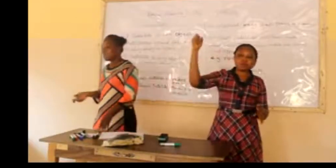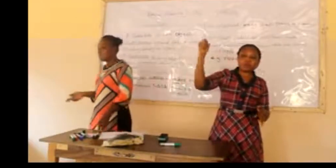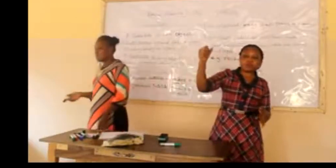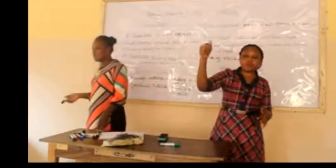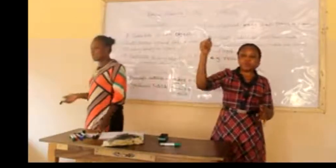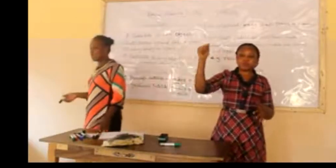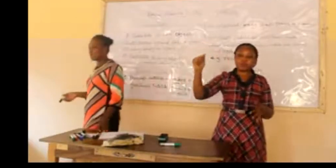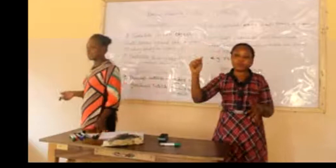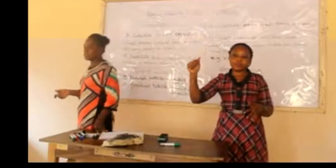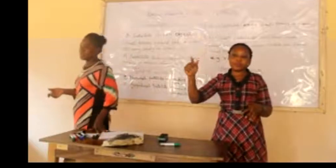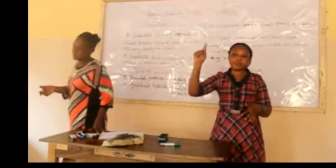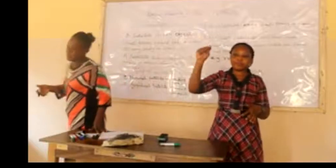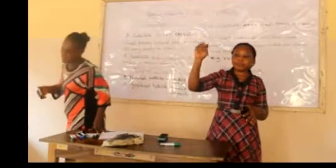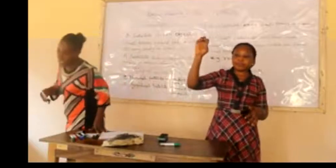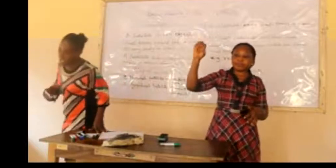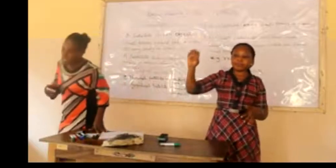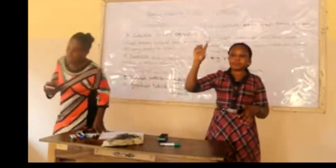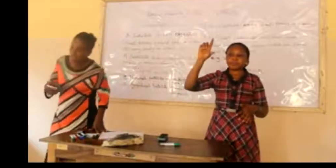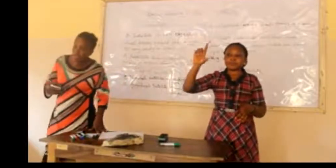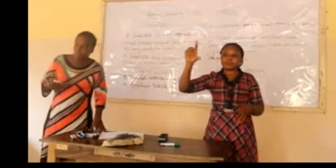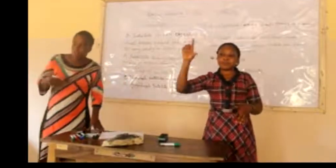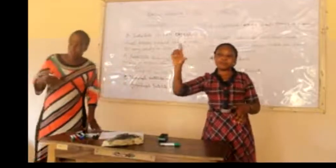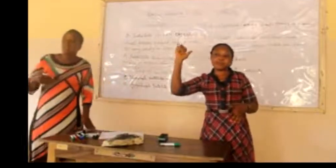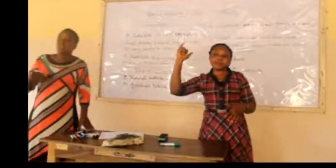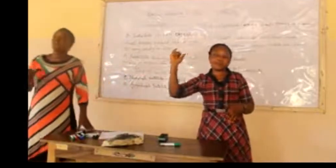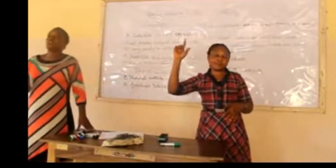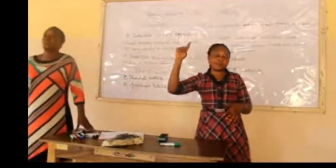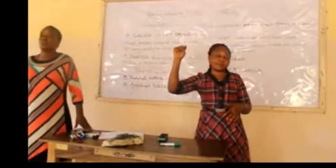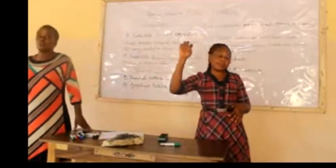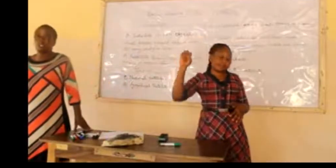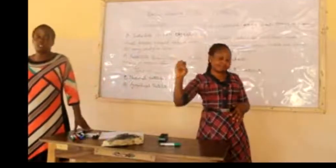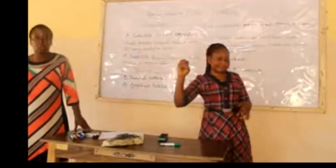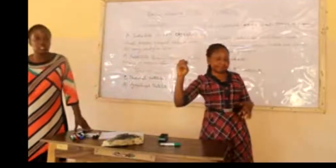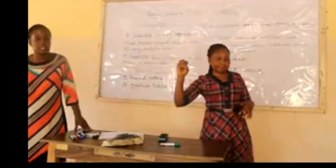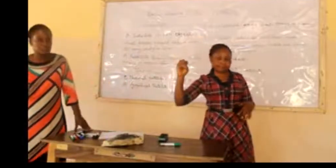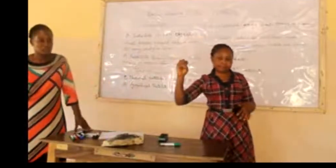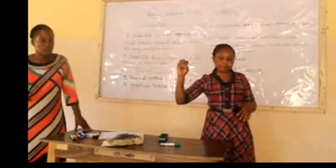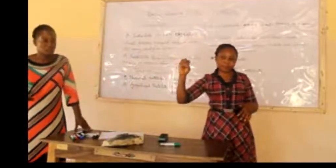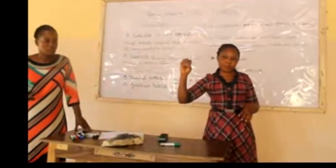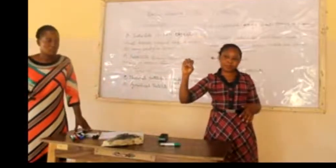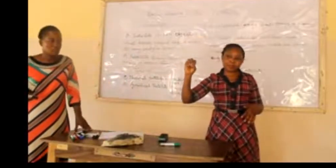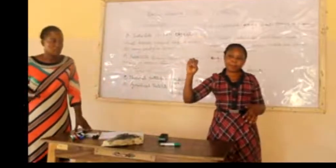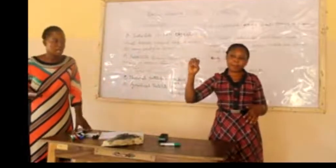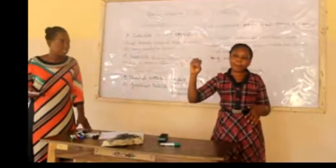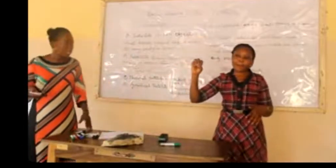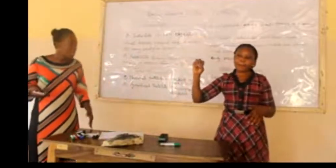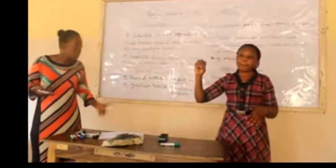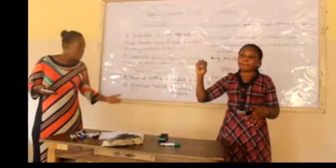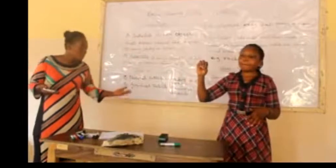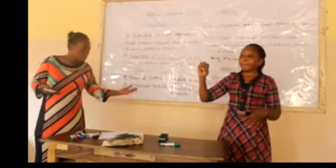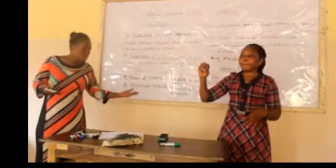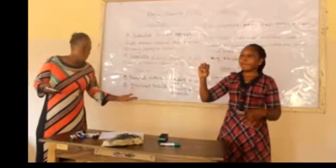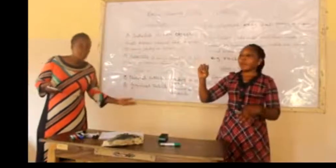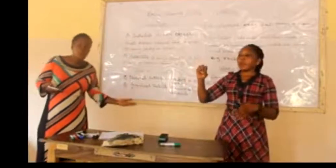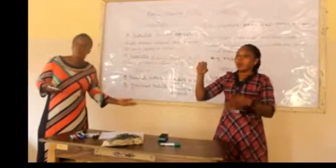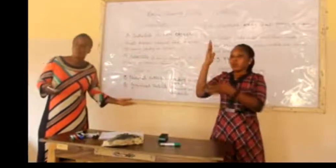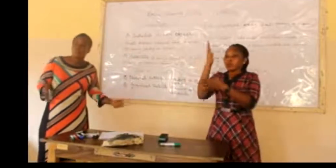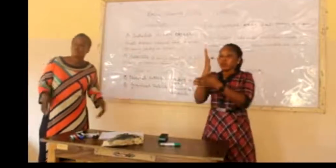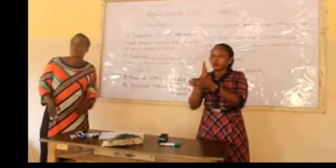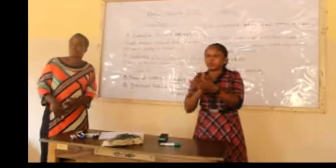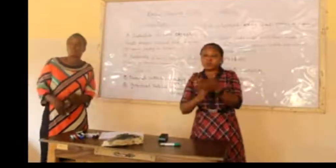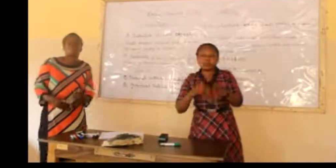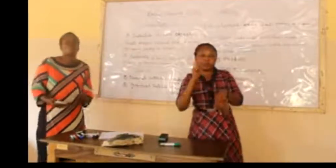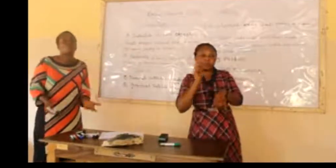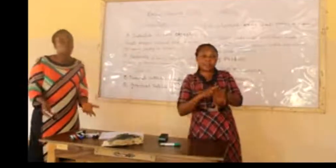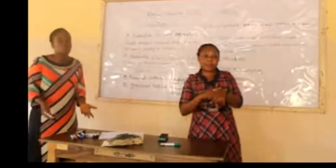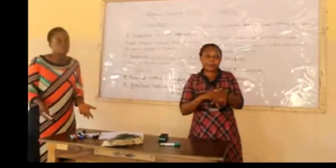land, especially if there is erosion in the place. At times, if construction companies want